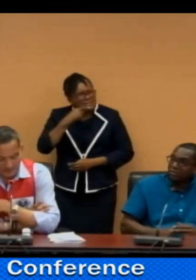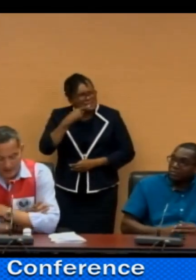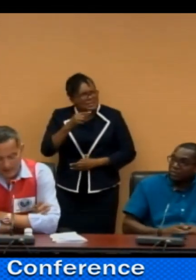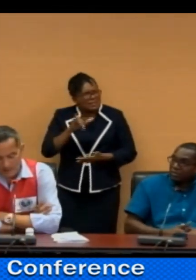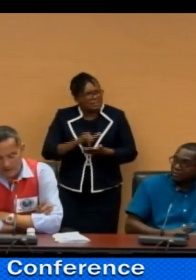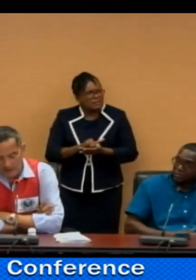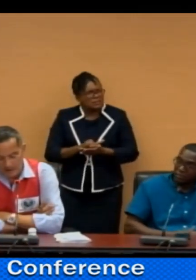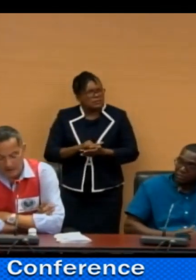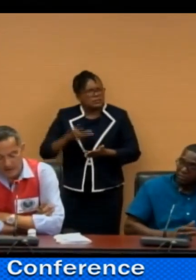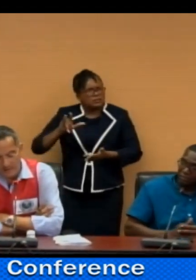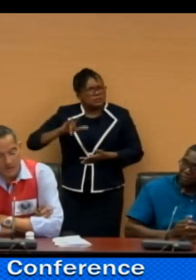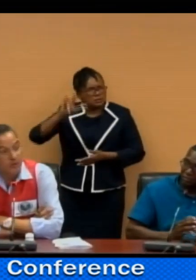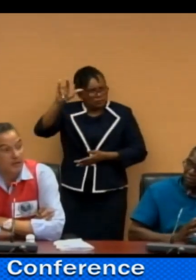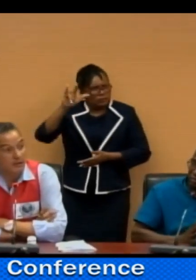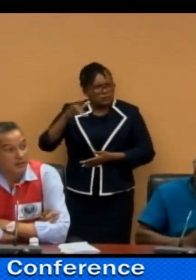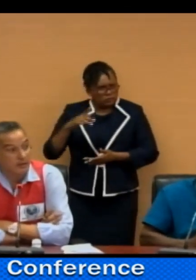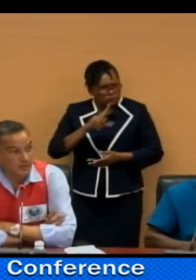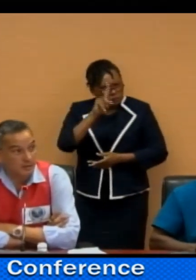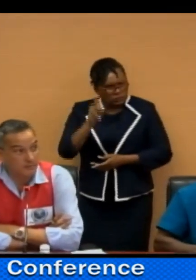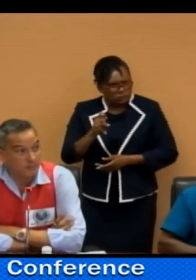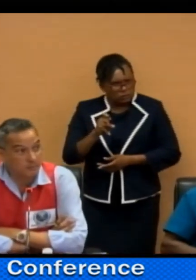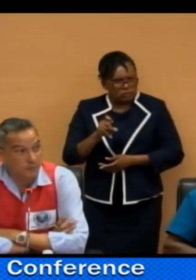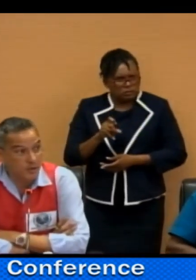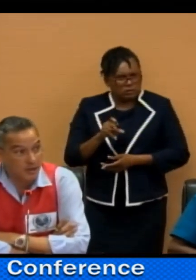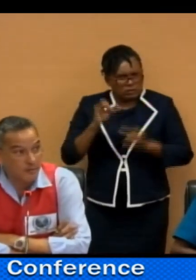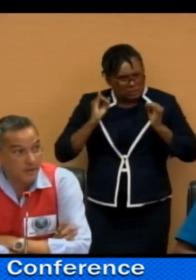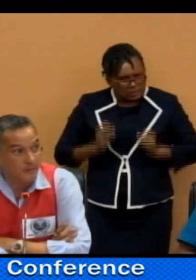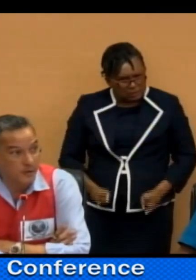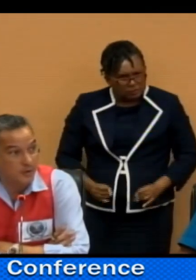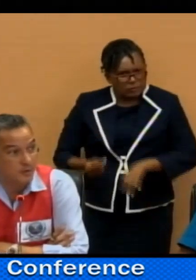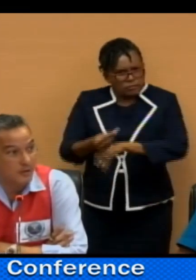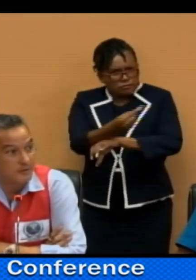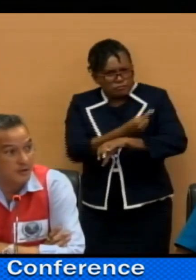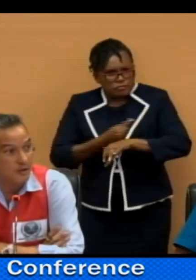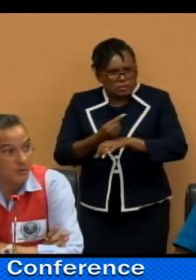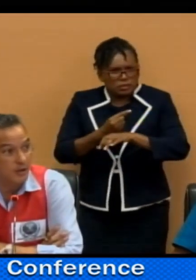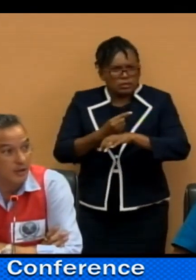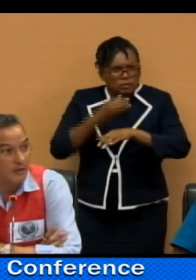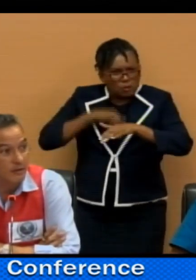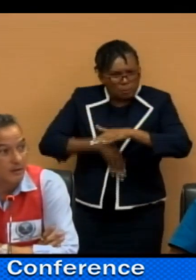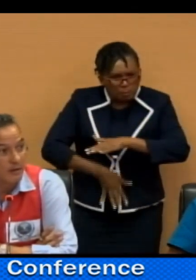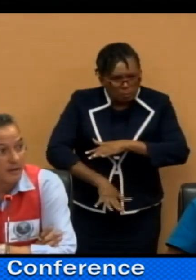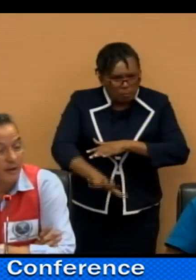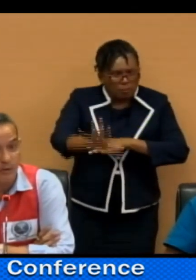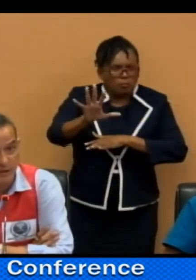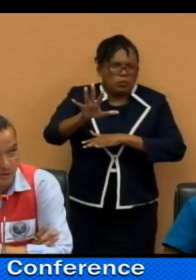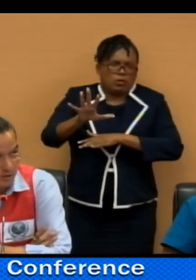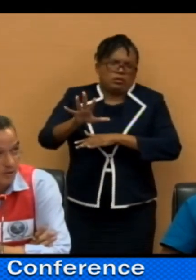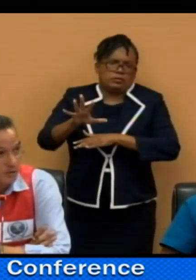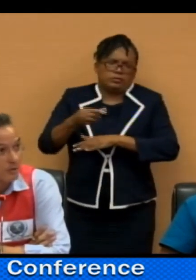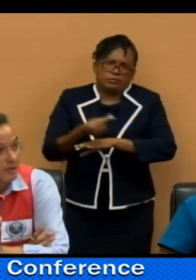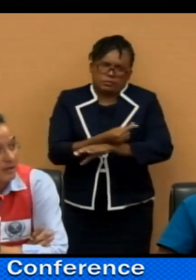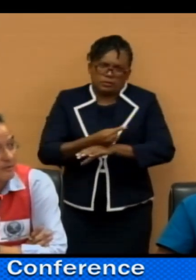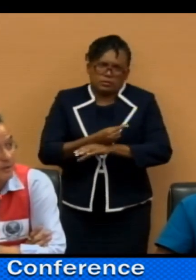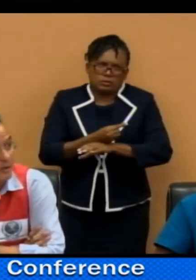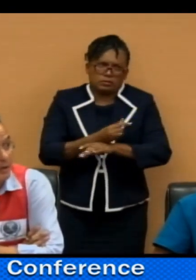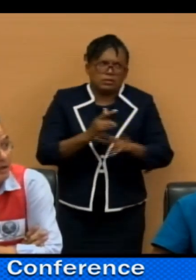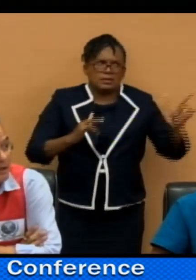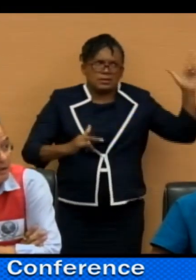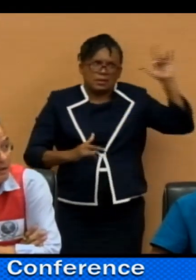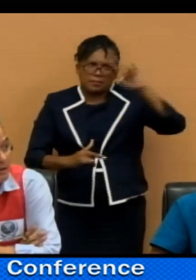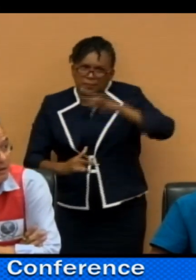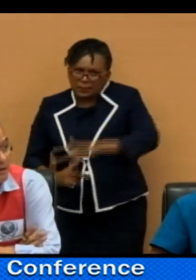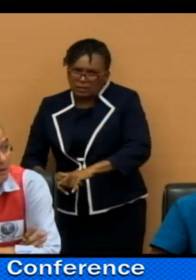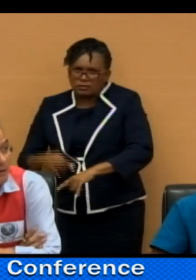except the flight question. The individual is a Grenadian by birth who lives in the UK and returned to Grenada from the